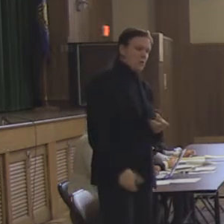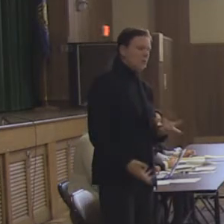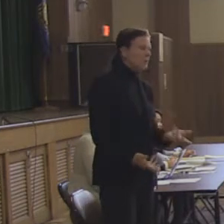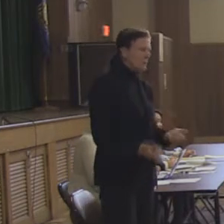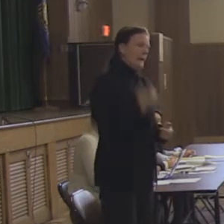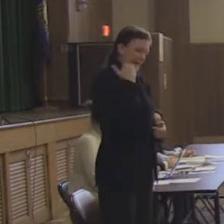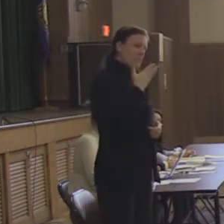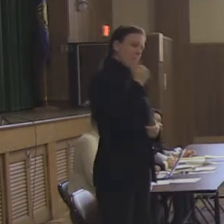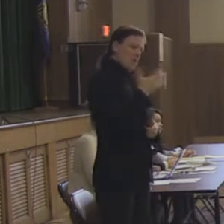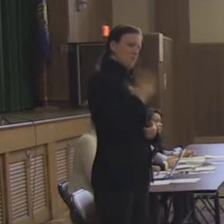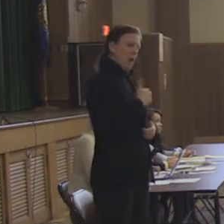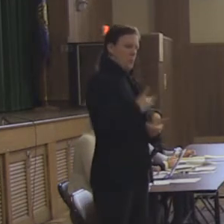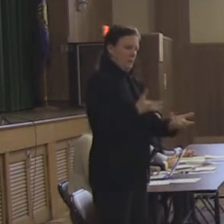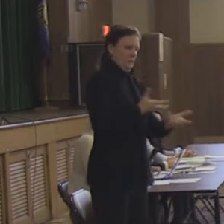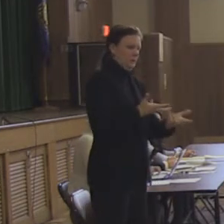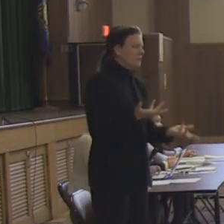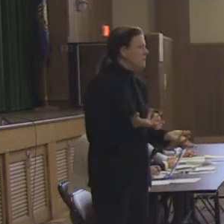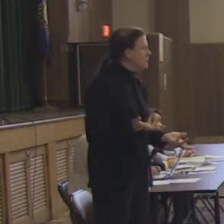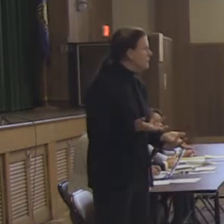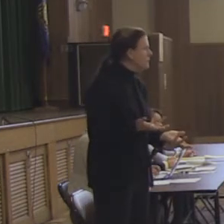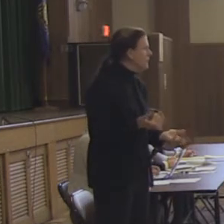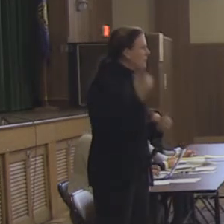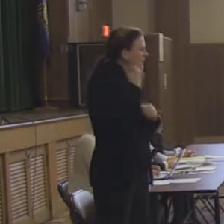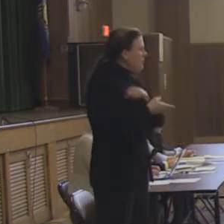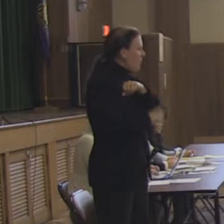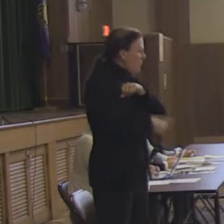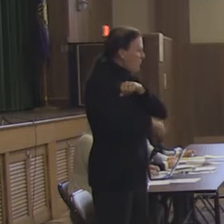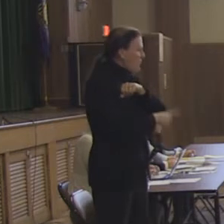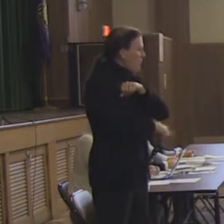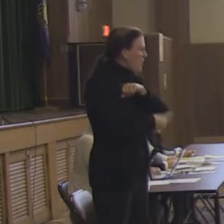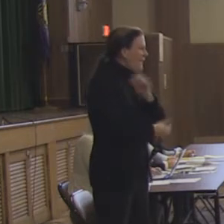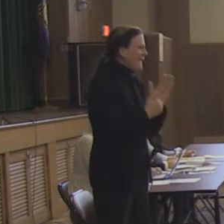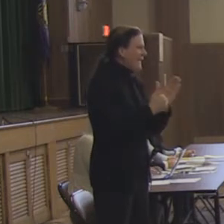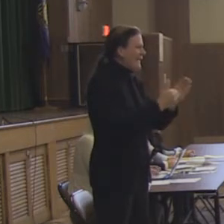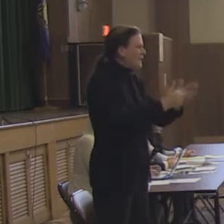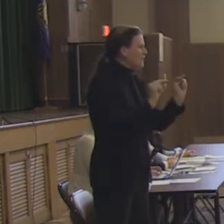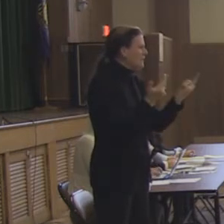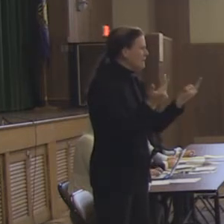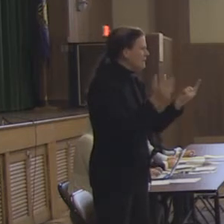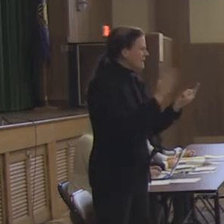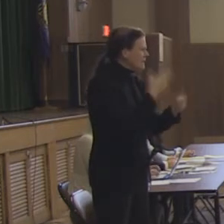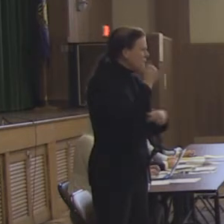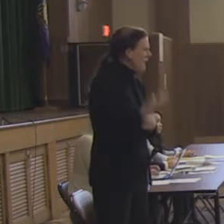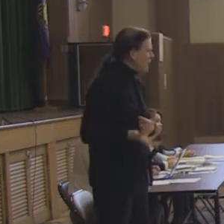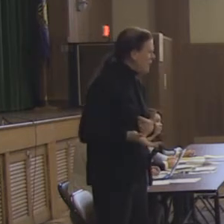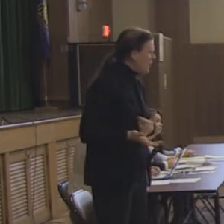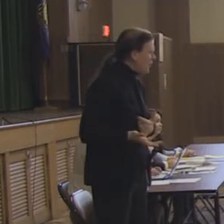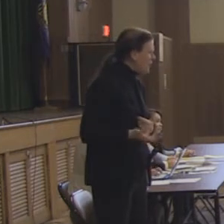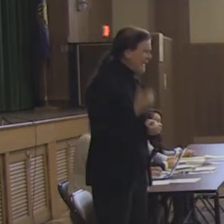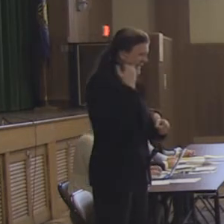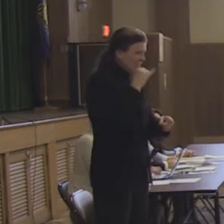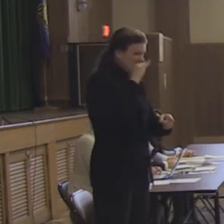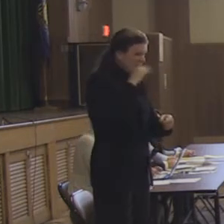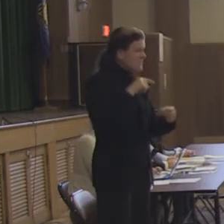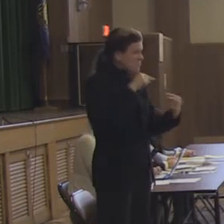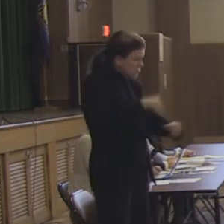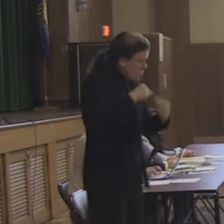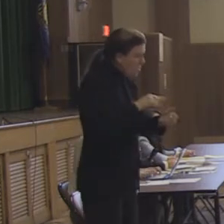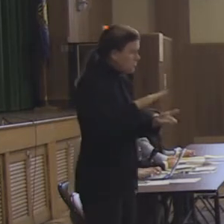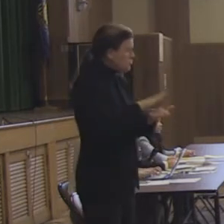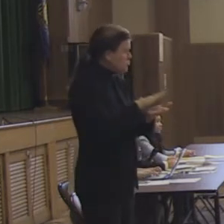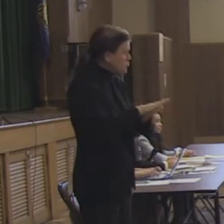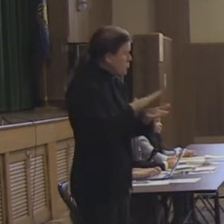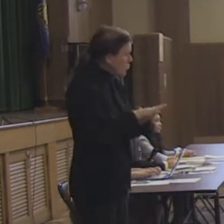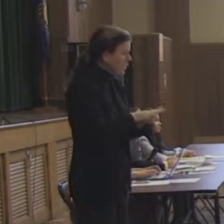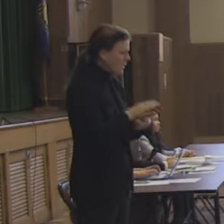you're better, then we'll work with you, kind of thing. No. And the same thing goes for kids. Kids who are having difficulty in school, we need to